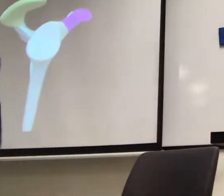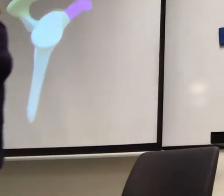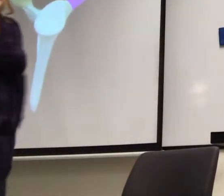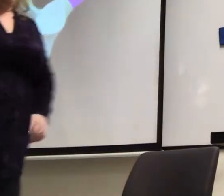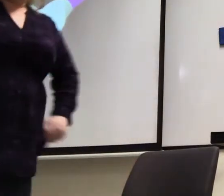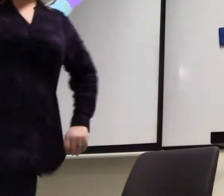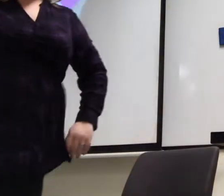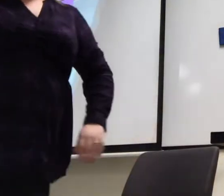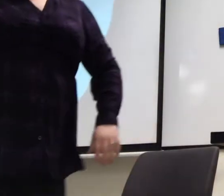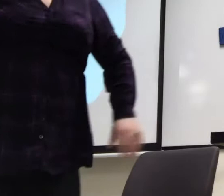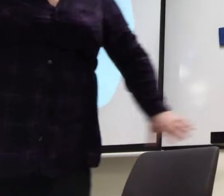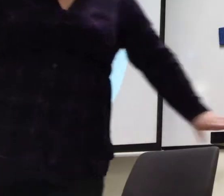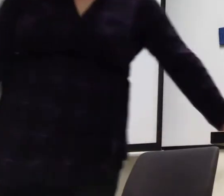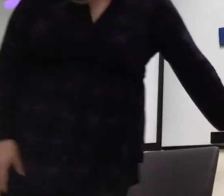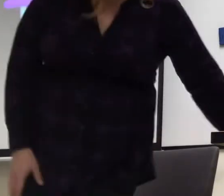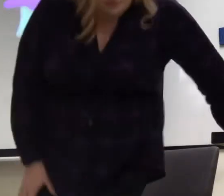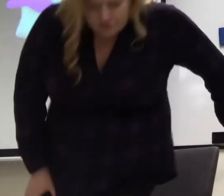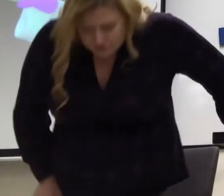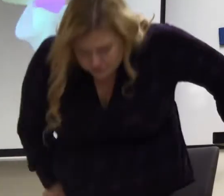That's the coracoid.